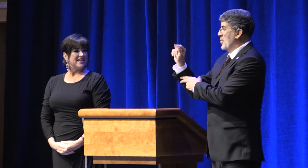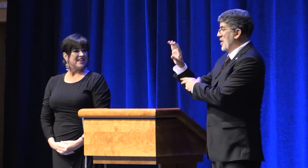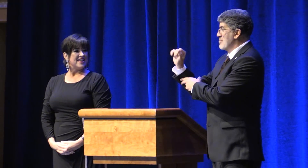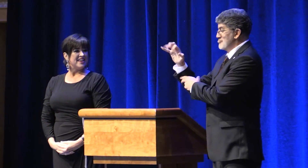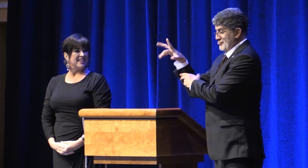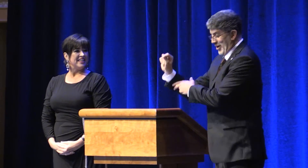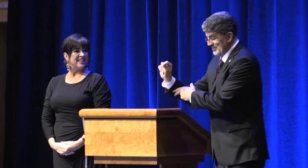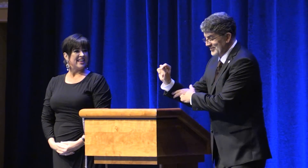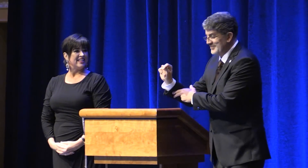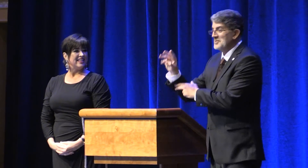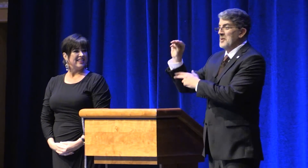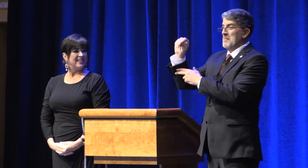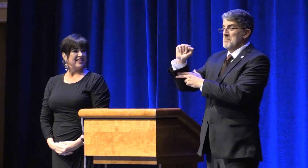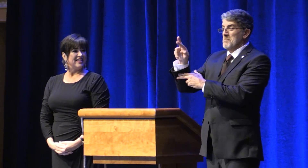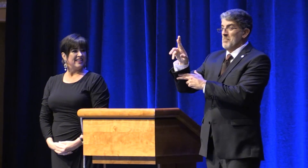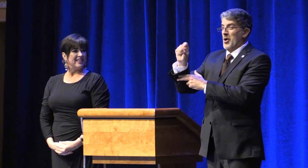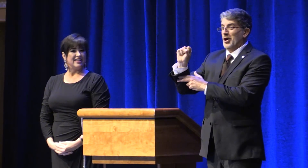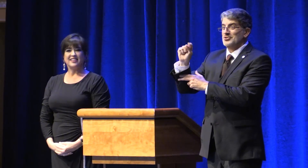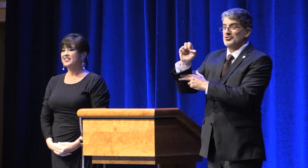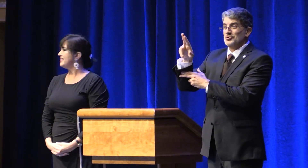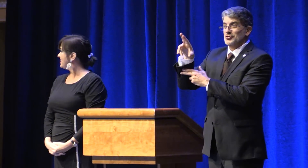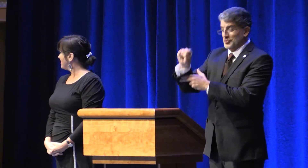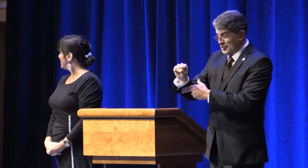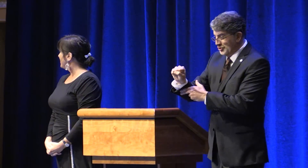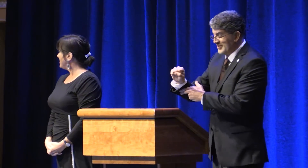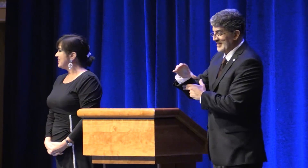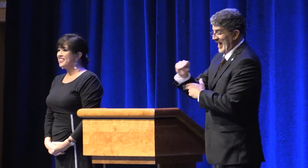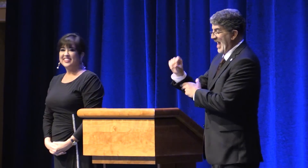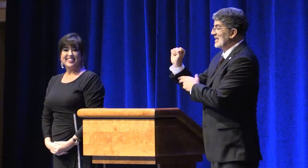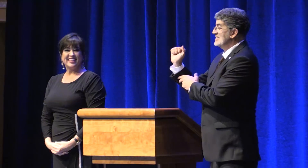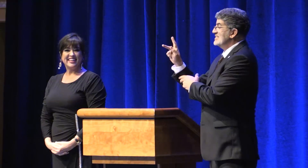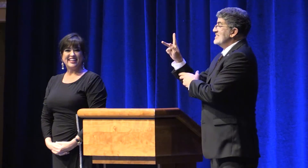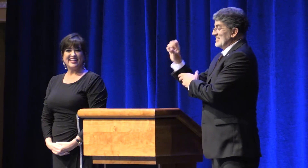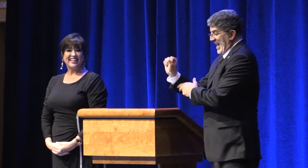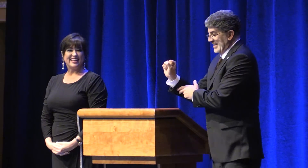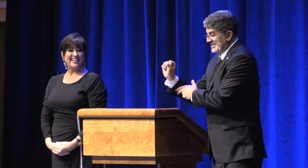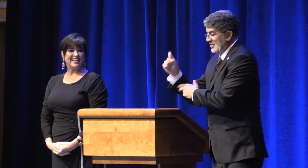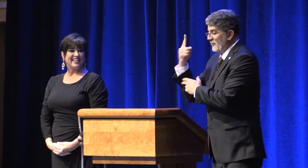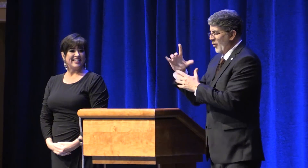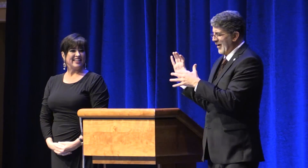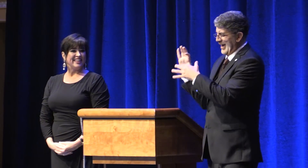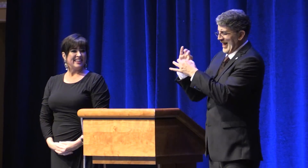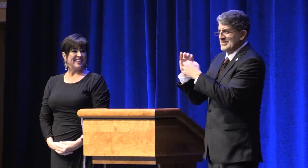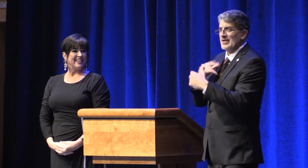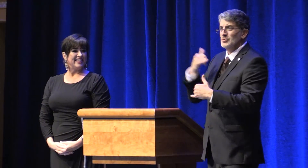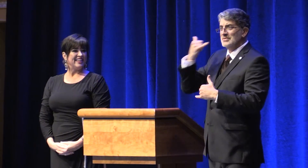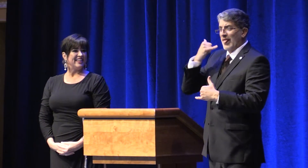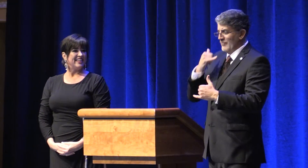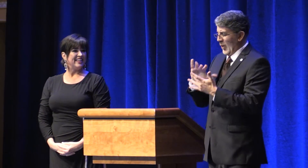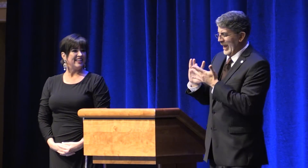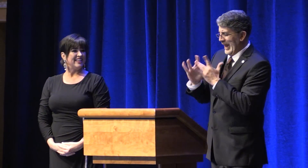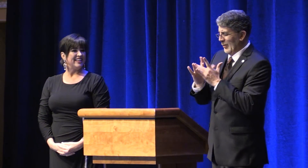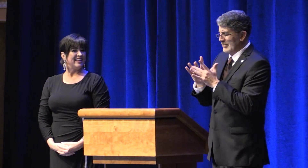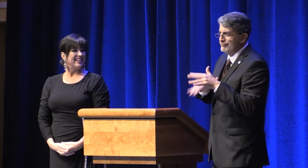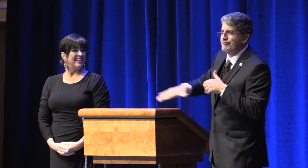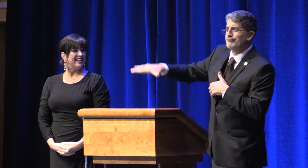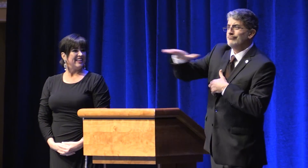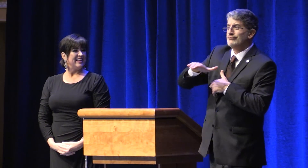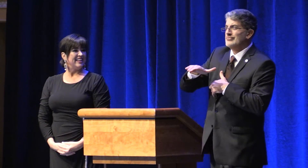to Whitebrecht, Marsters, and Sachs for connecting us with the